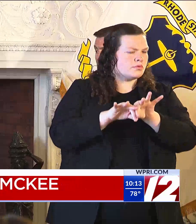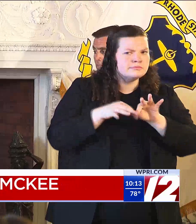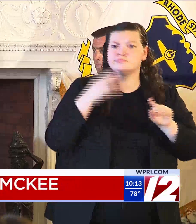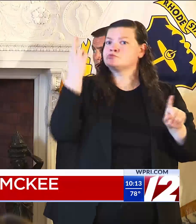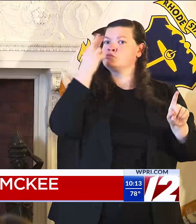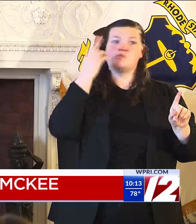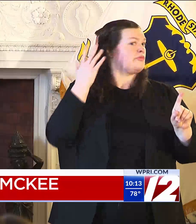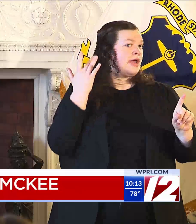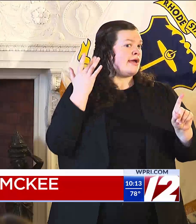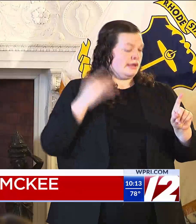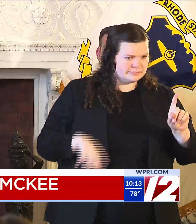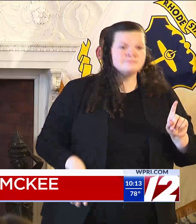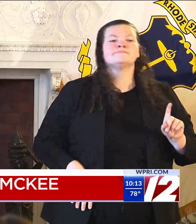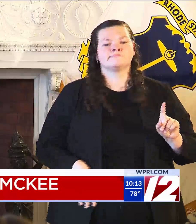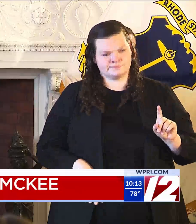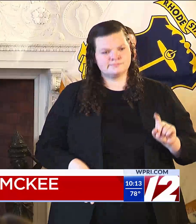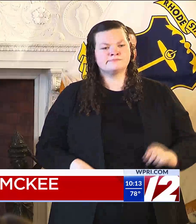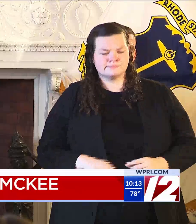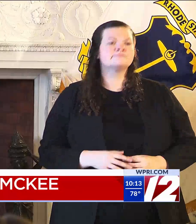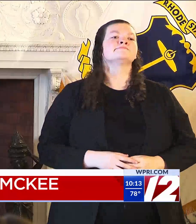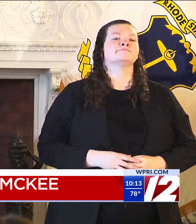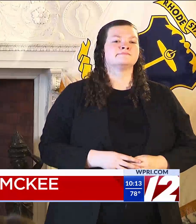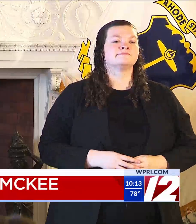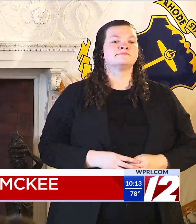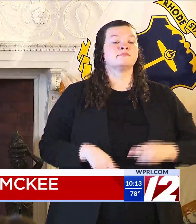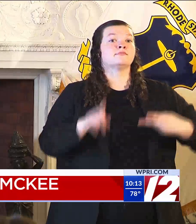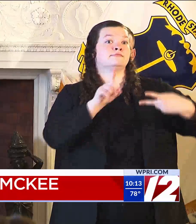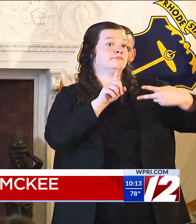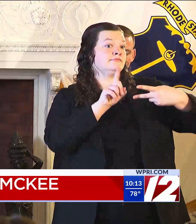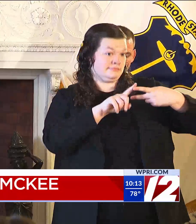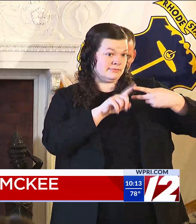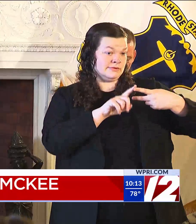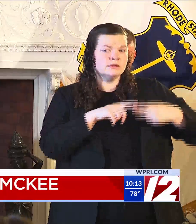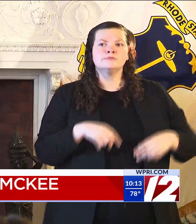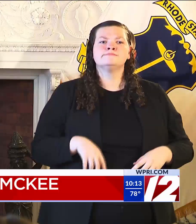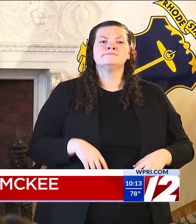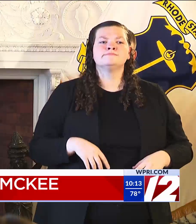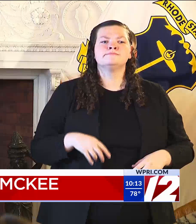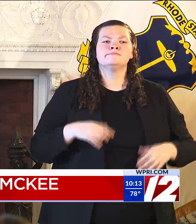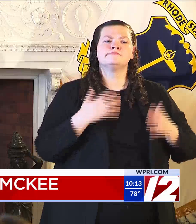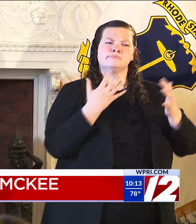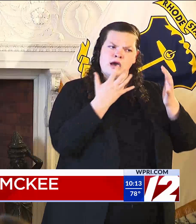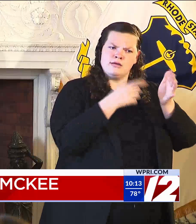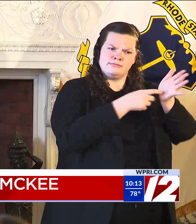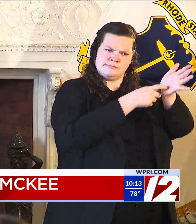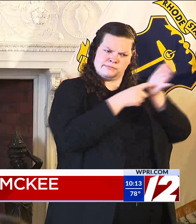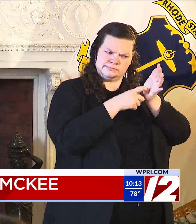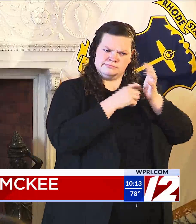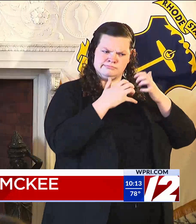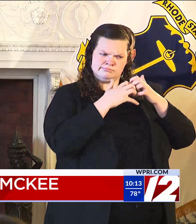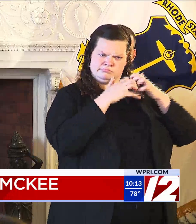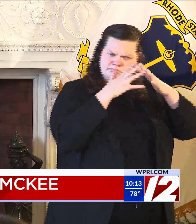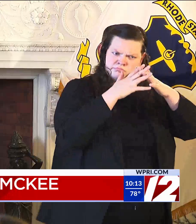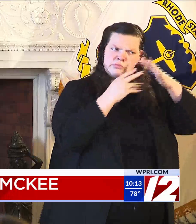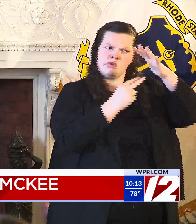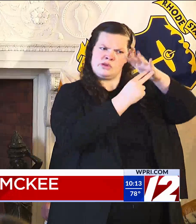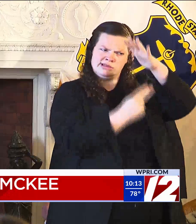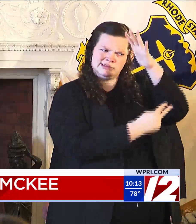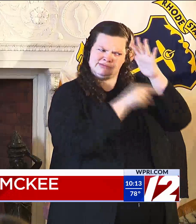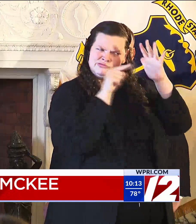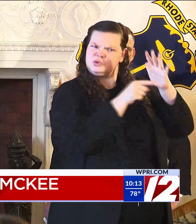One, we need to deliver a bridge to Rhode Islanders as soon as possible.